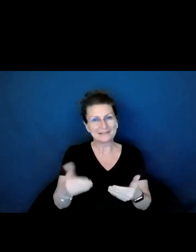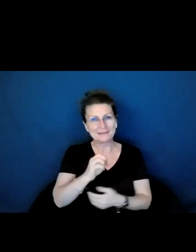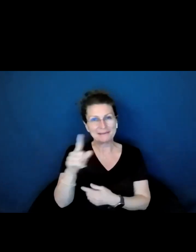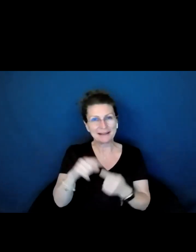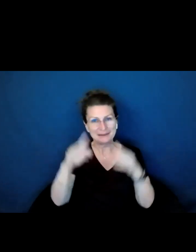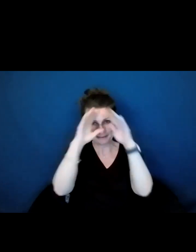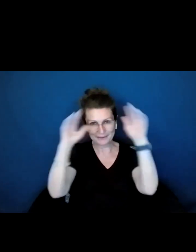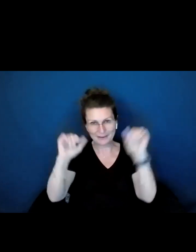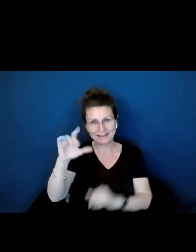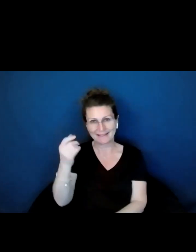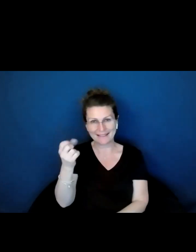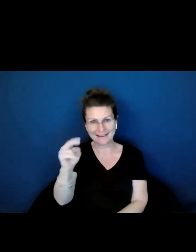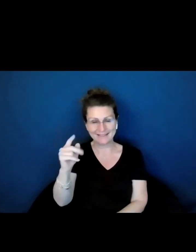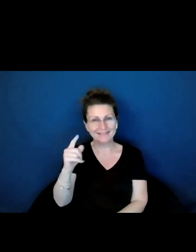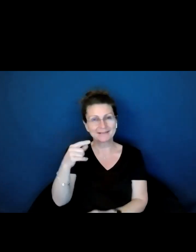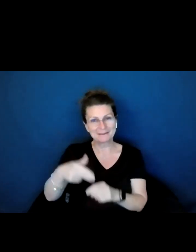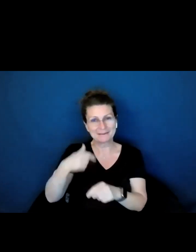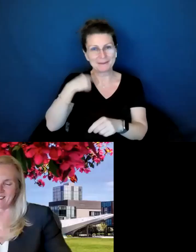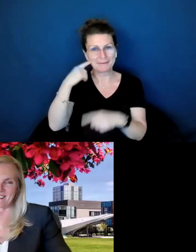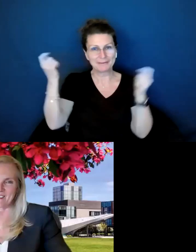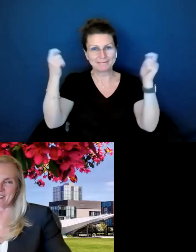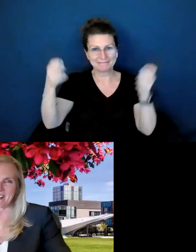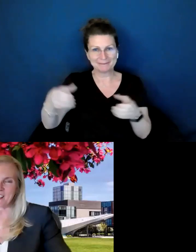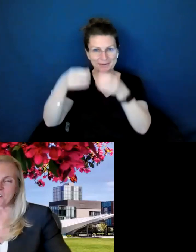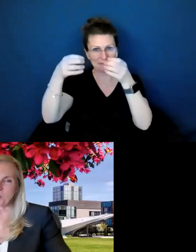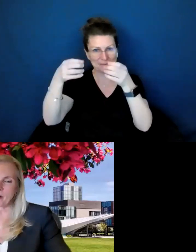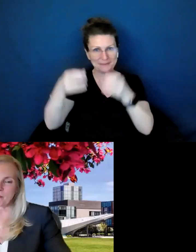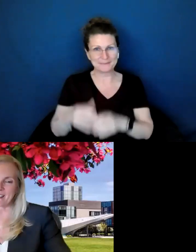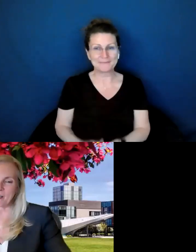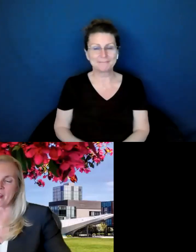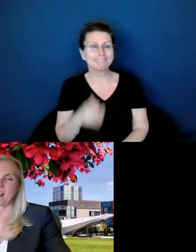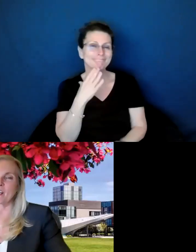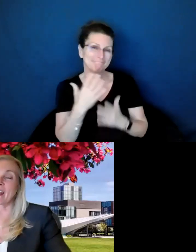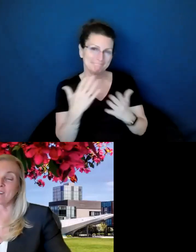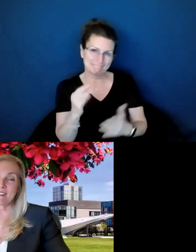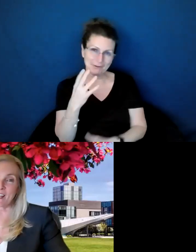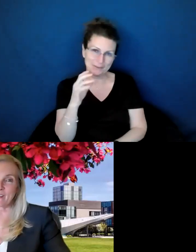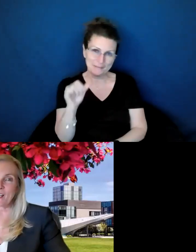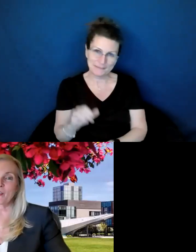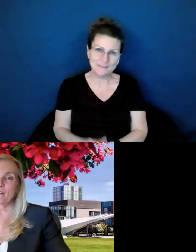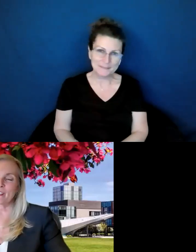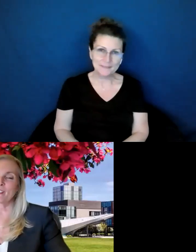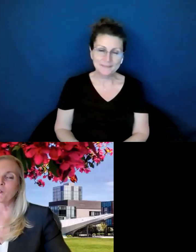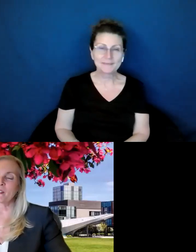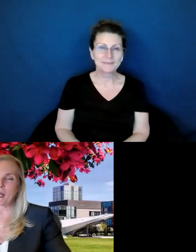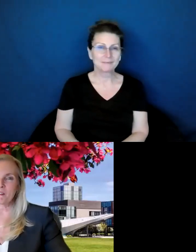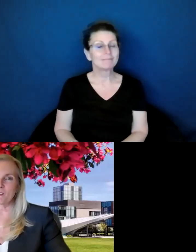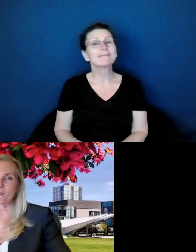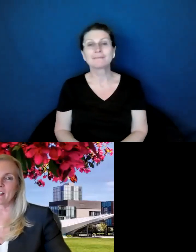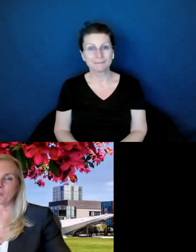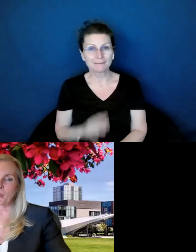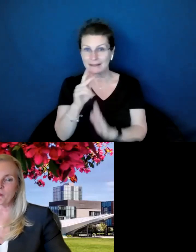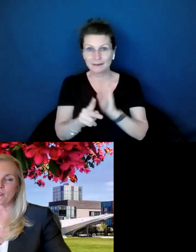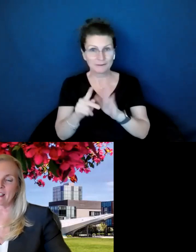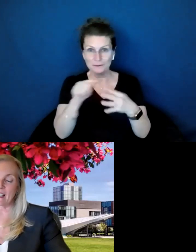Rhonda Lenton to join in for a celebratory toast. Thank you so much, Becca. I have to say, I found the videos